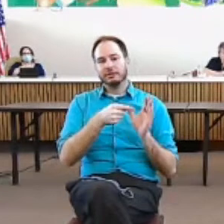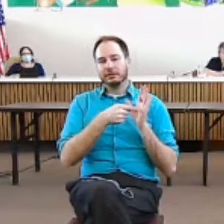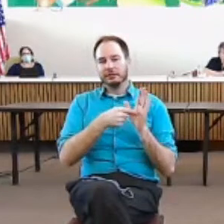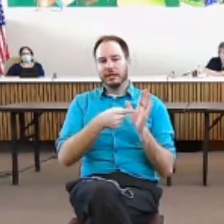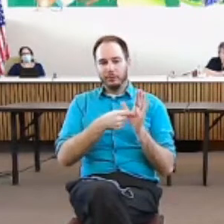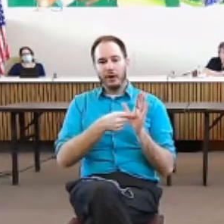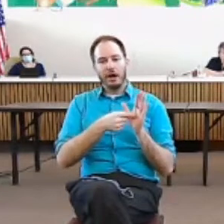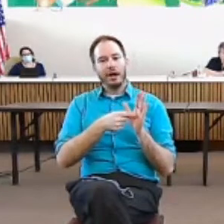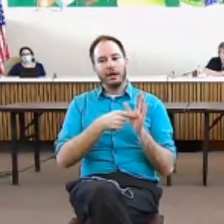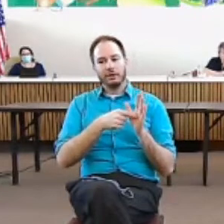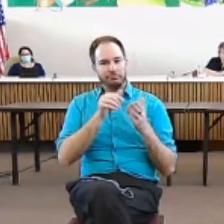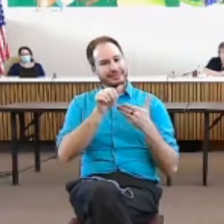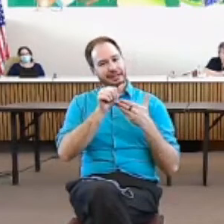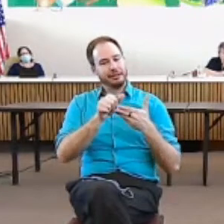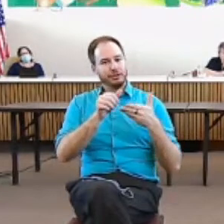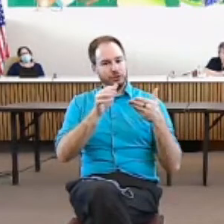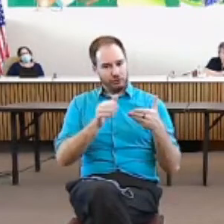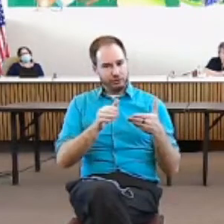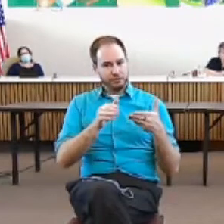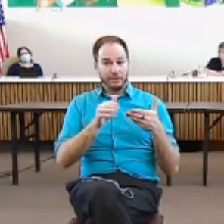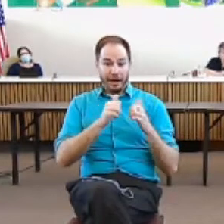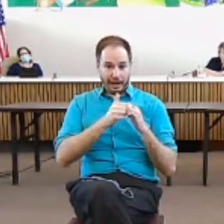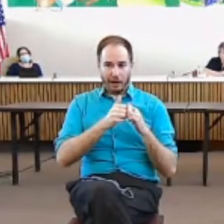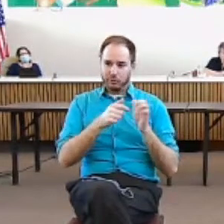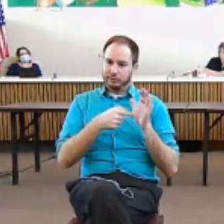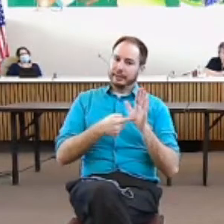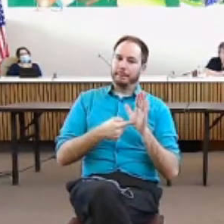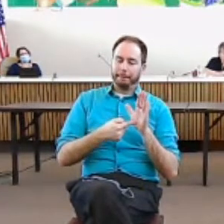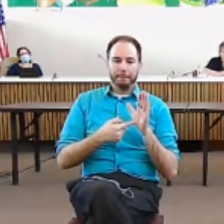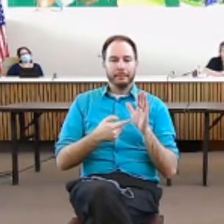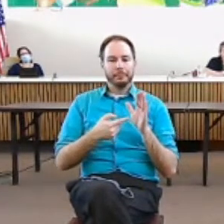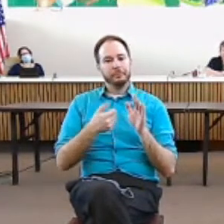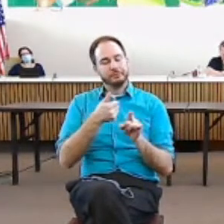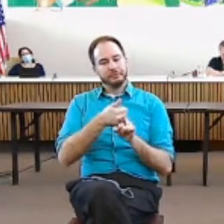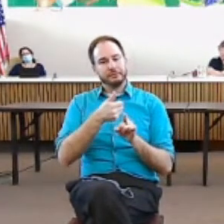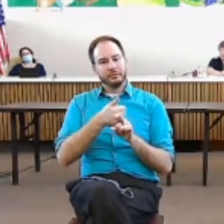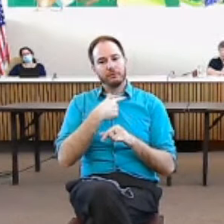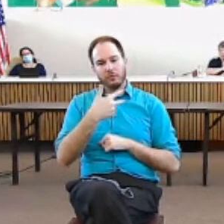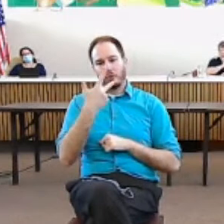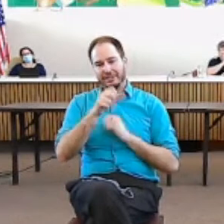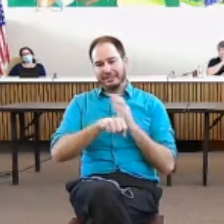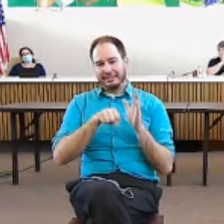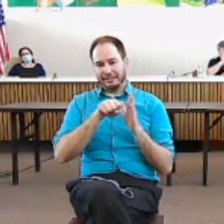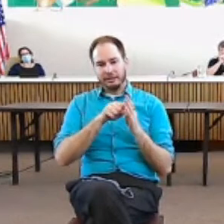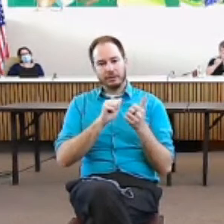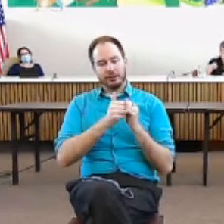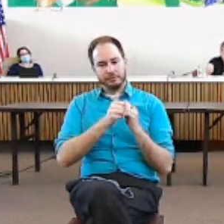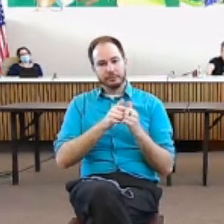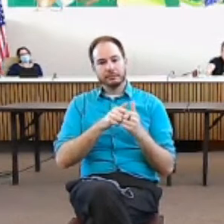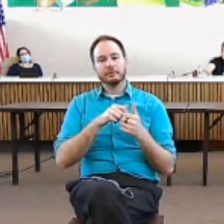demonstrates the kind of leadership leading by example. Patrick is a 3-season athlete.